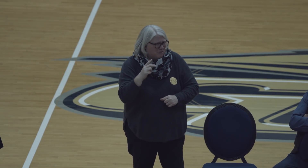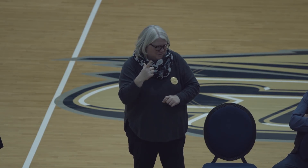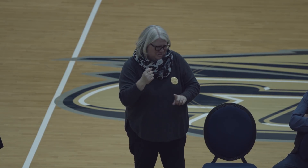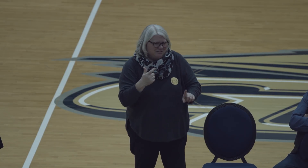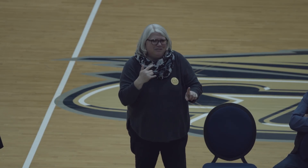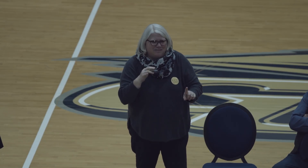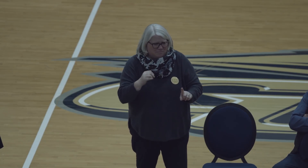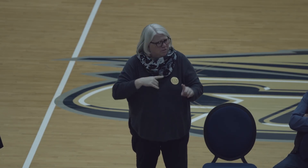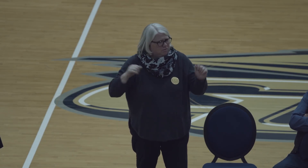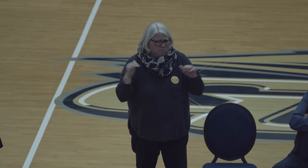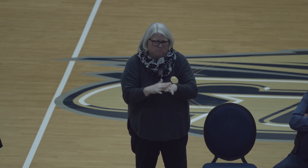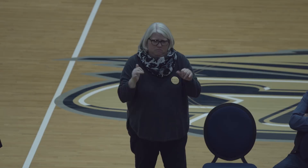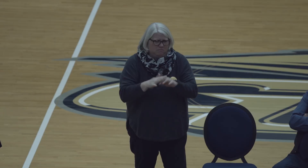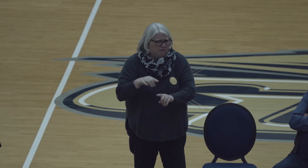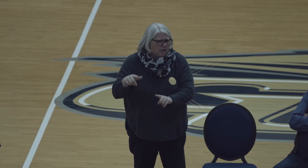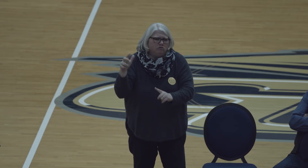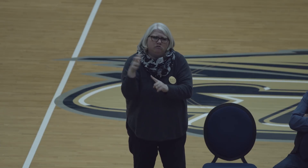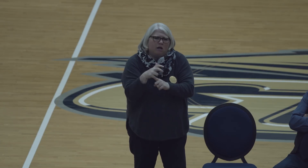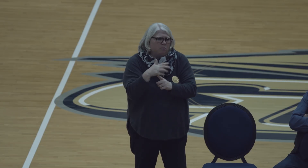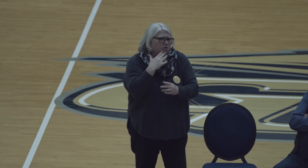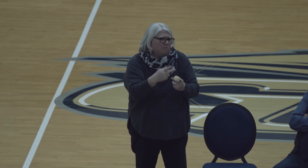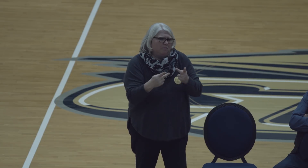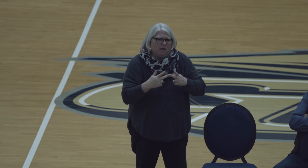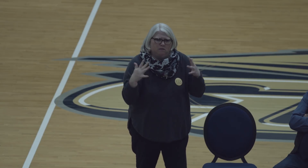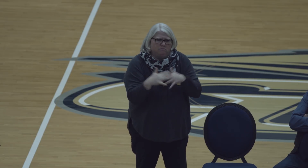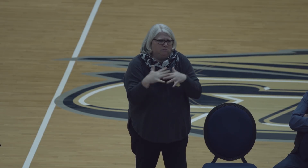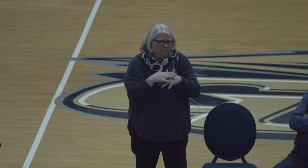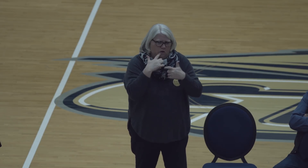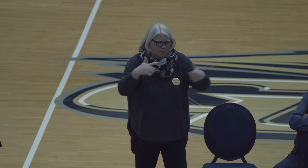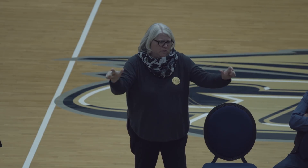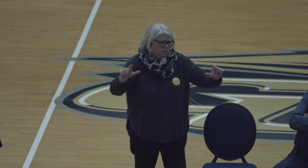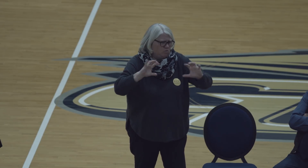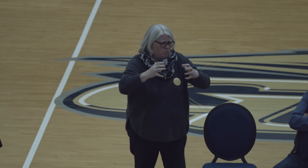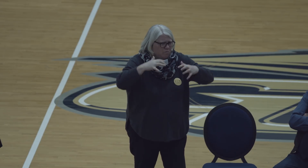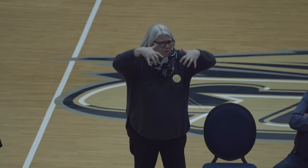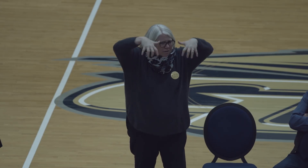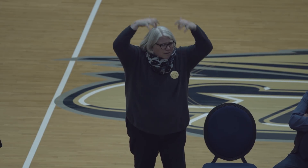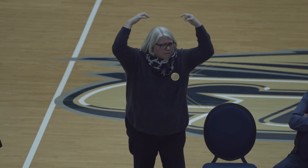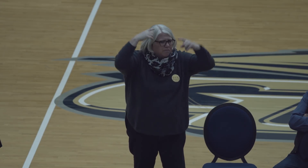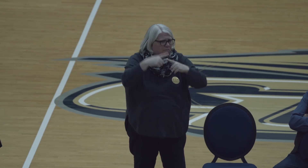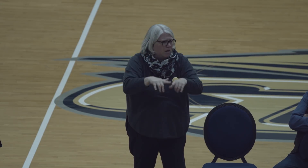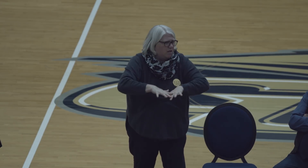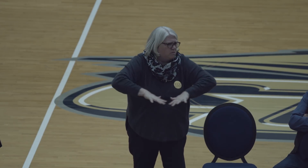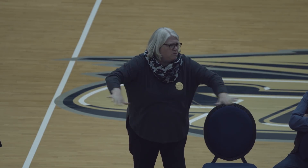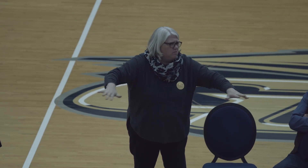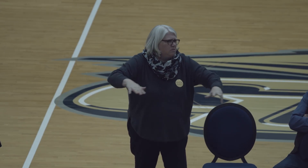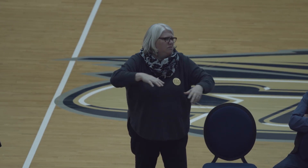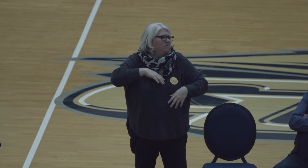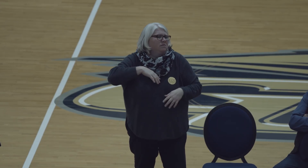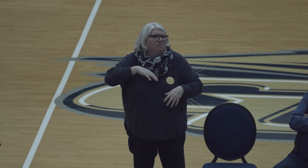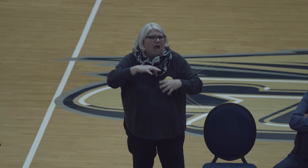SLCC now stands? Yeah, but that was the best gathering spot on campus at the time for a large enough group. It was sort